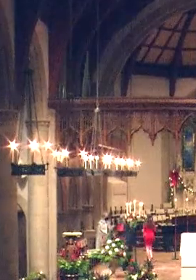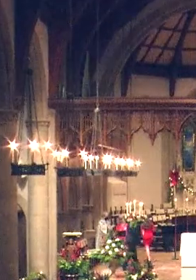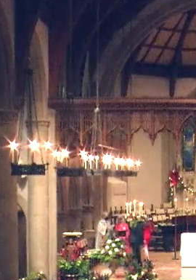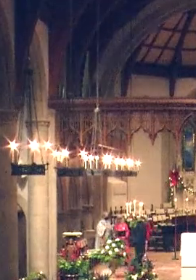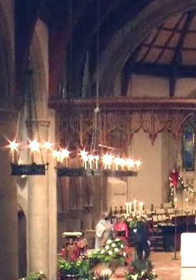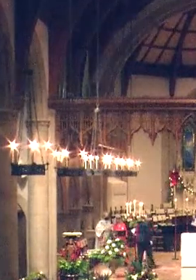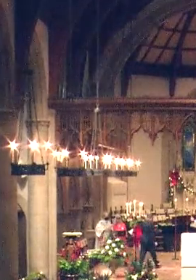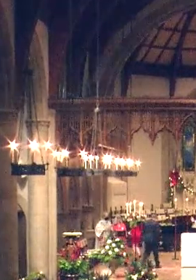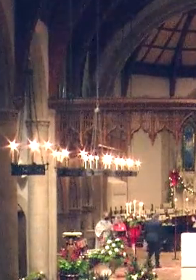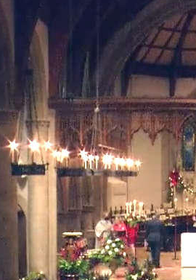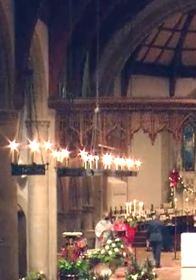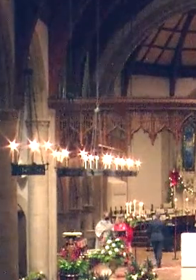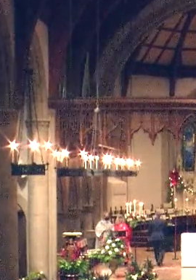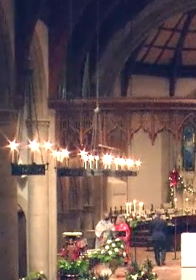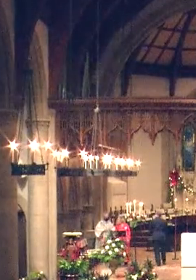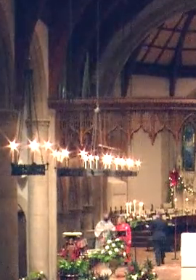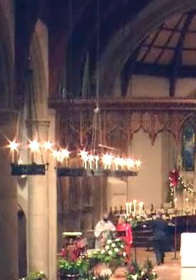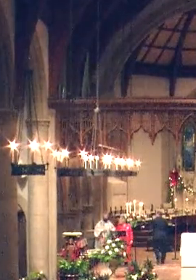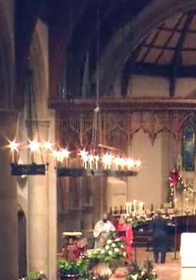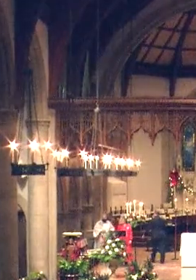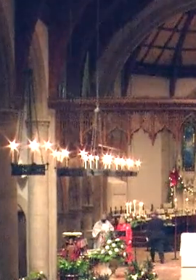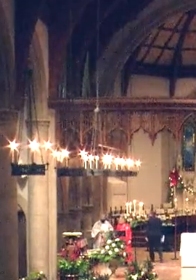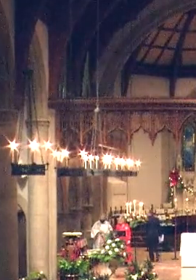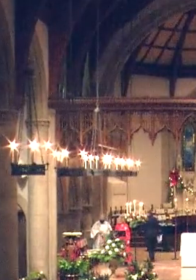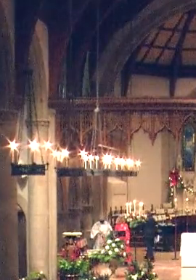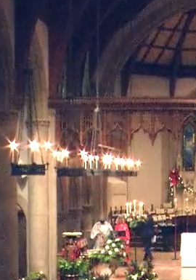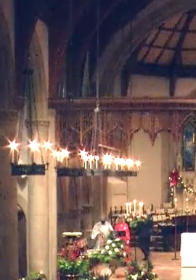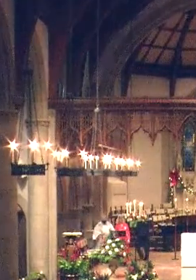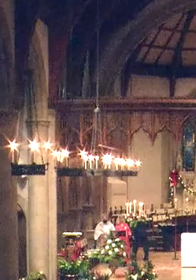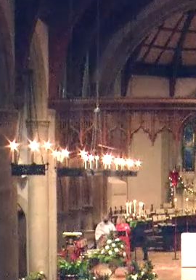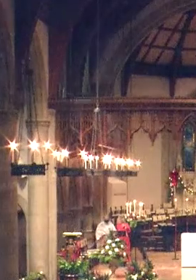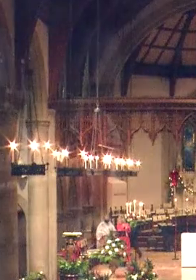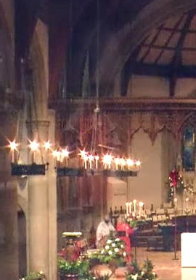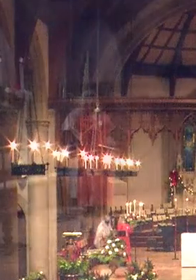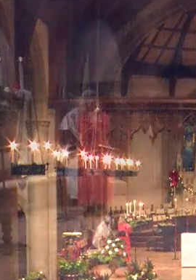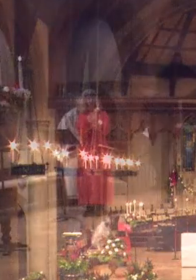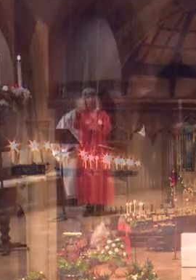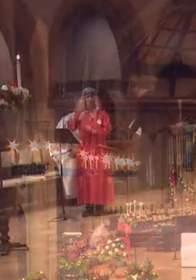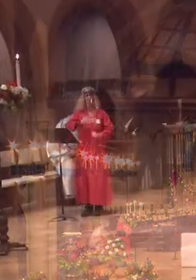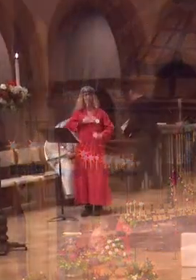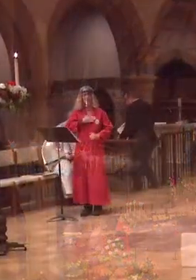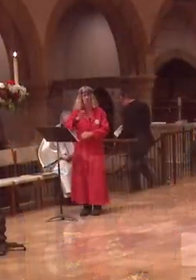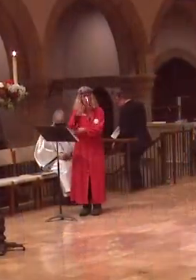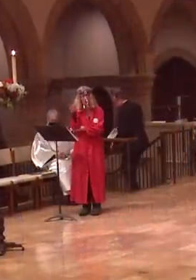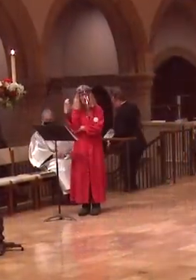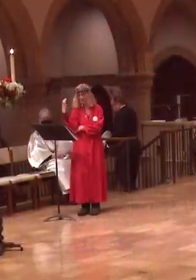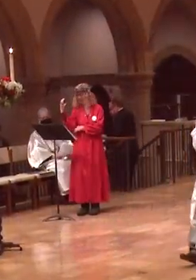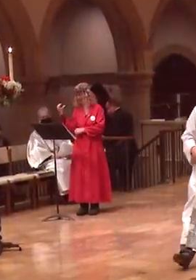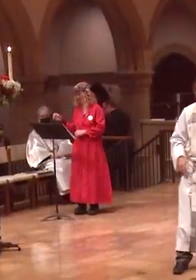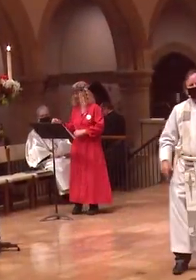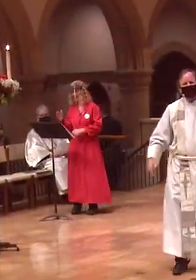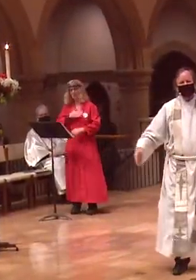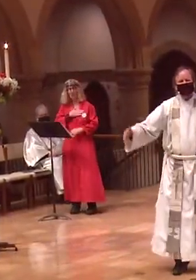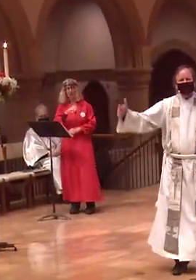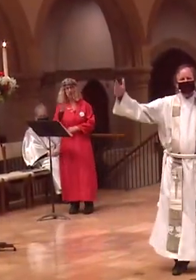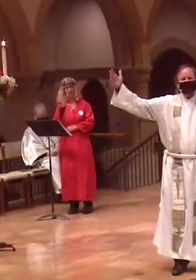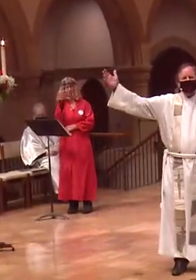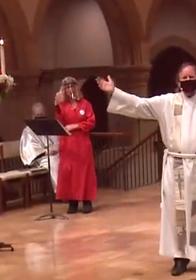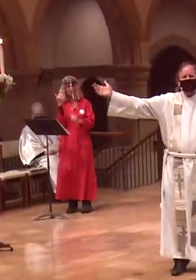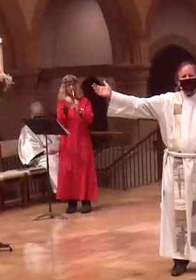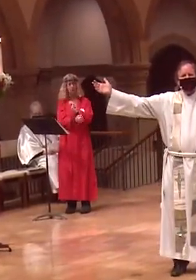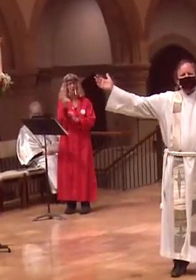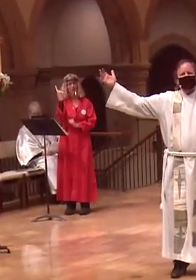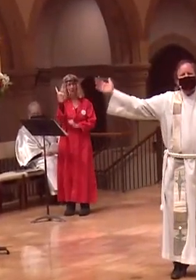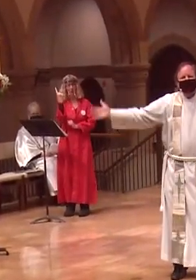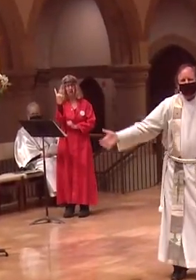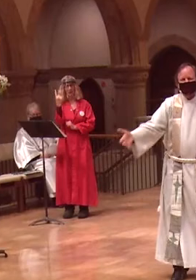paz, la paz, peace everyone, peace, Feliz Navidad, Merry Christmas to